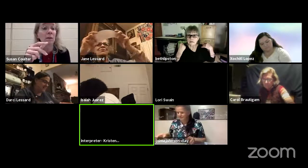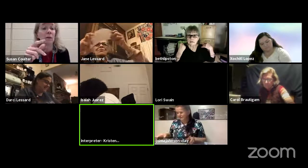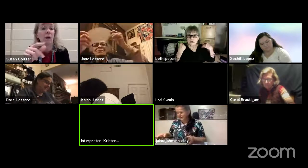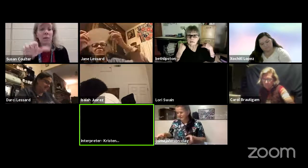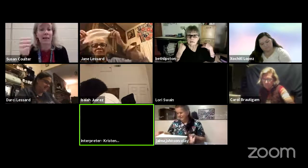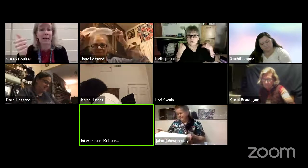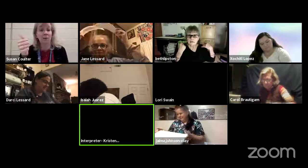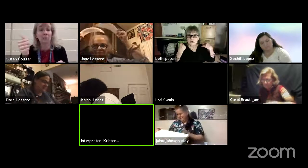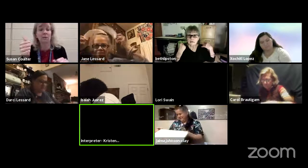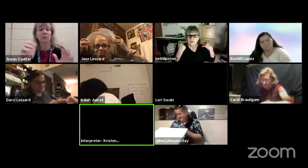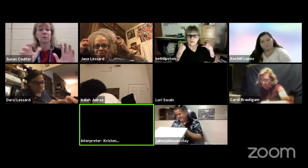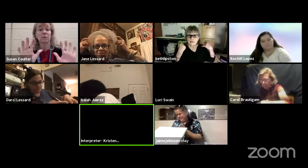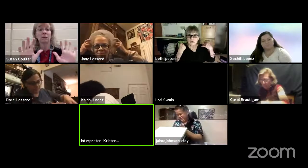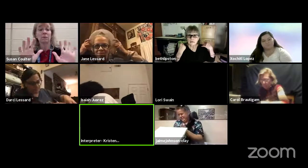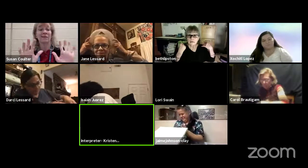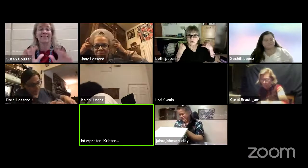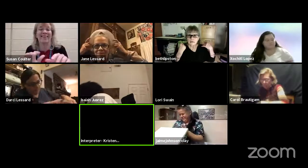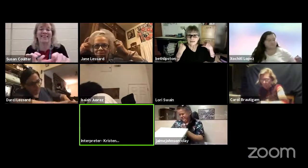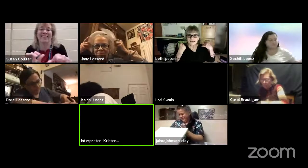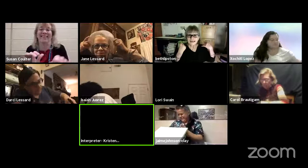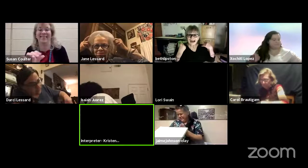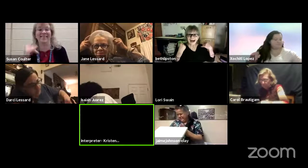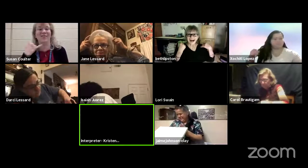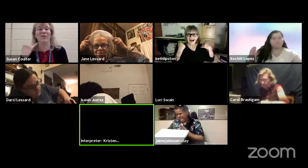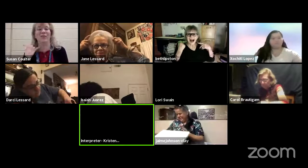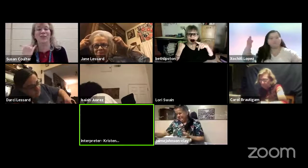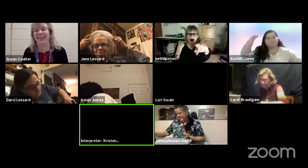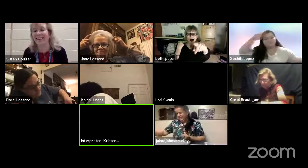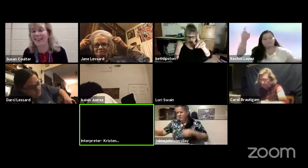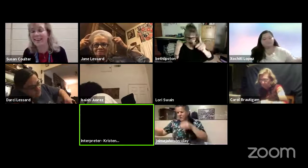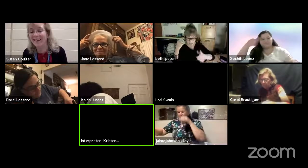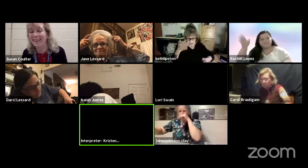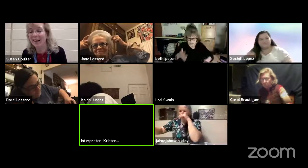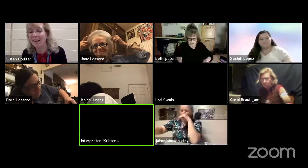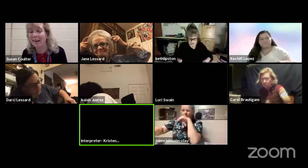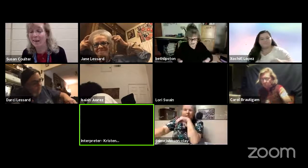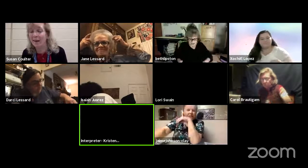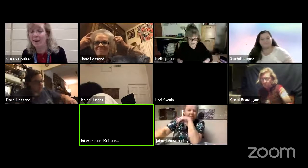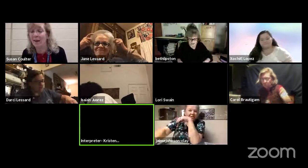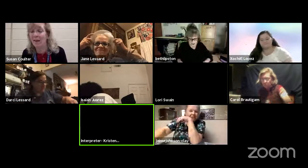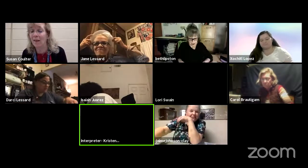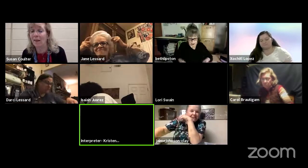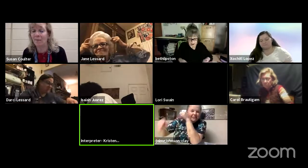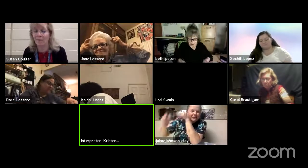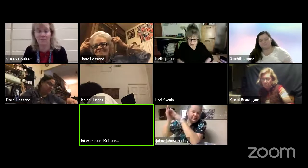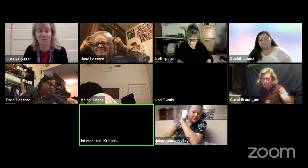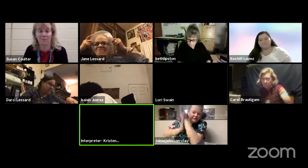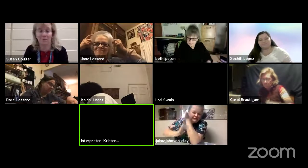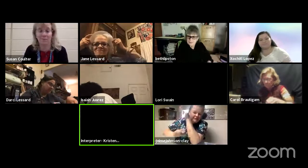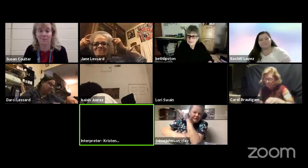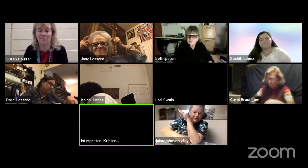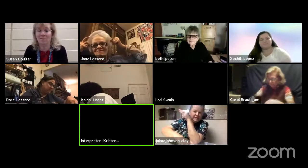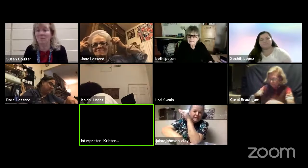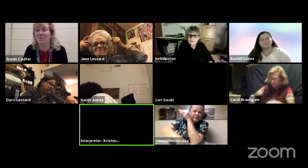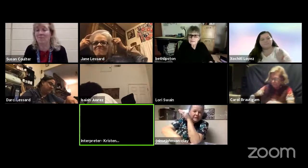Anyone else? Anyone else? Jane, I can't with you. You're too funny.